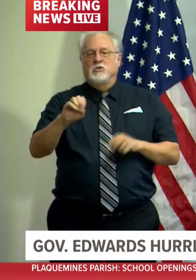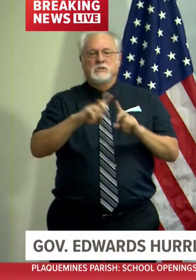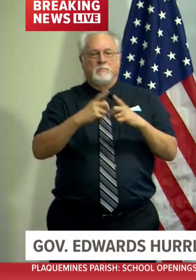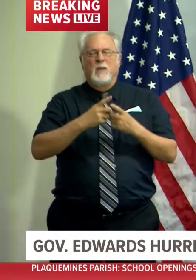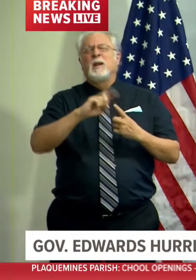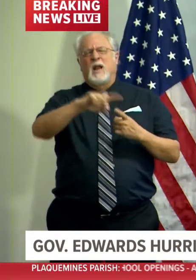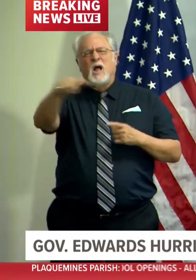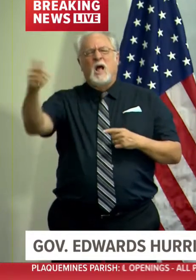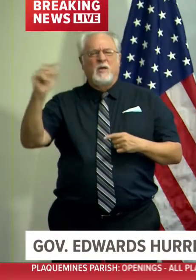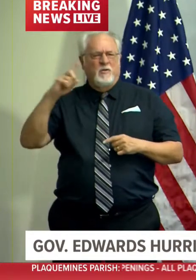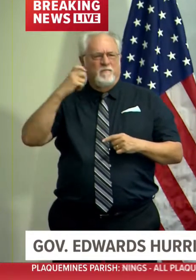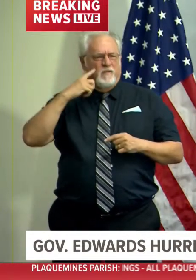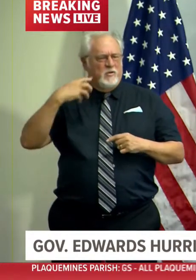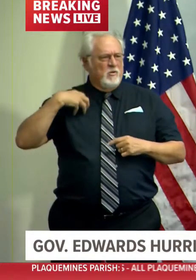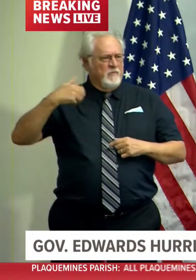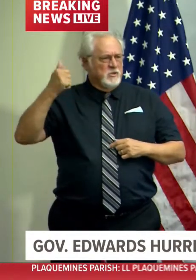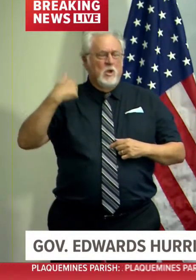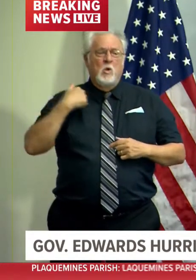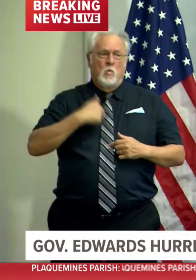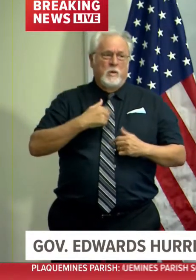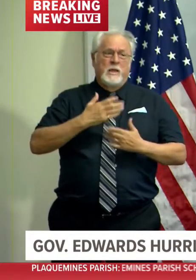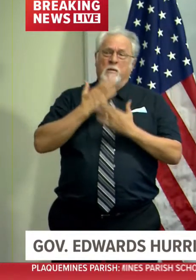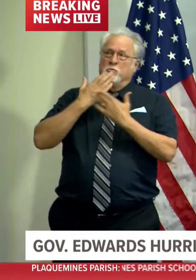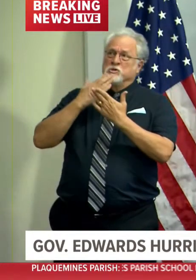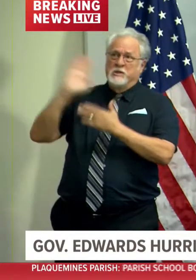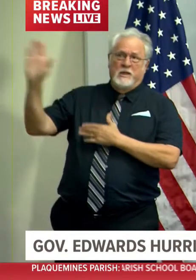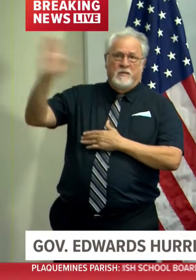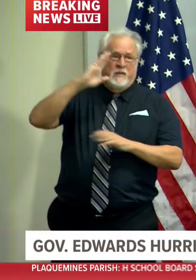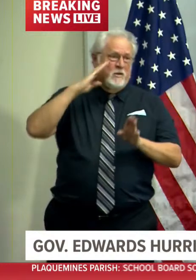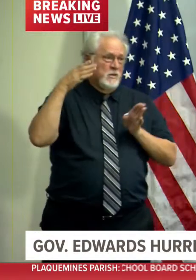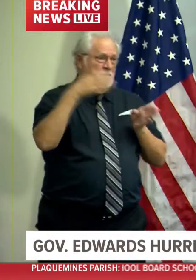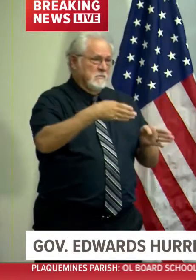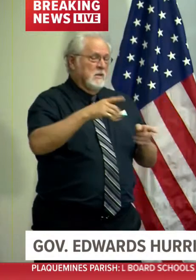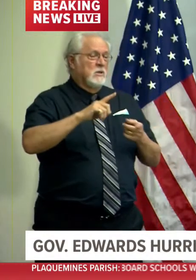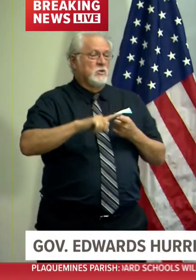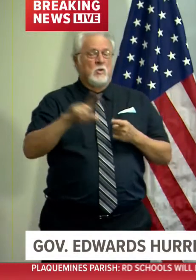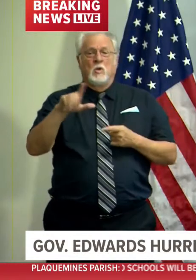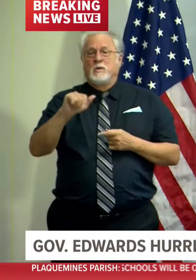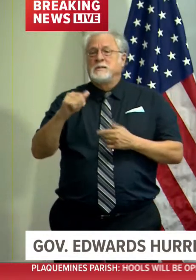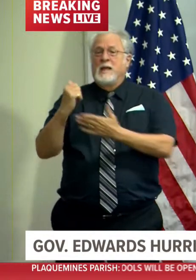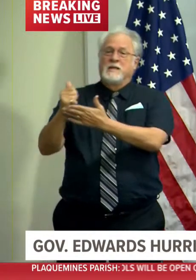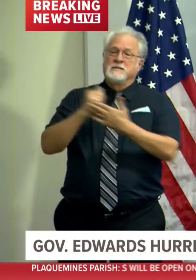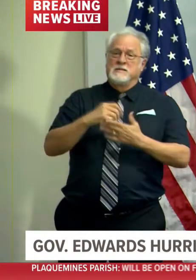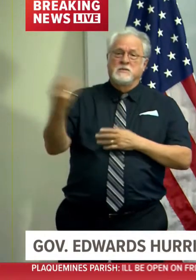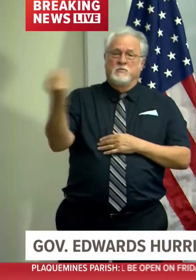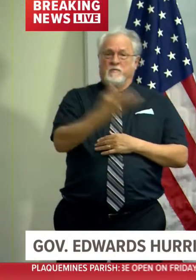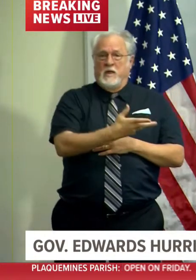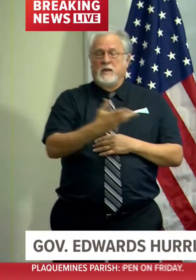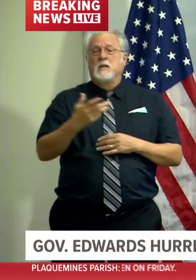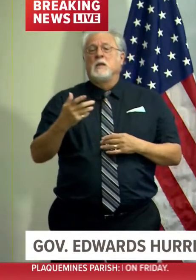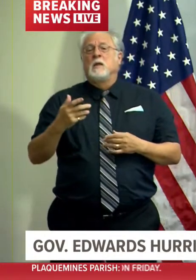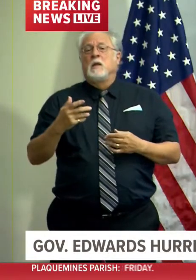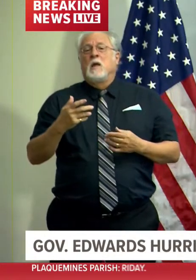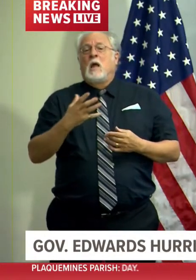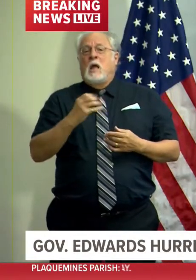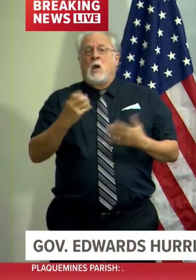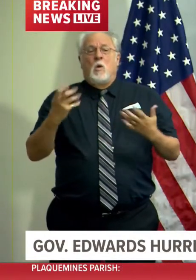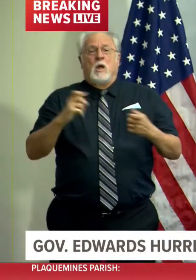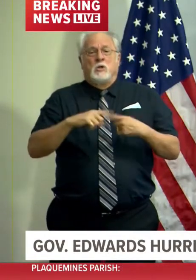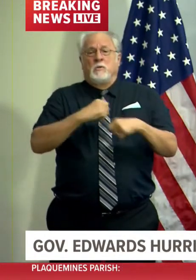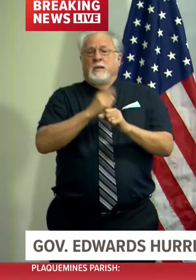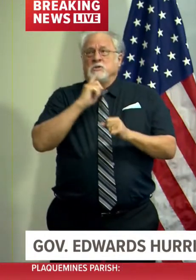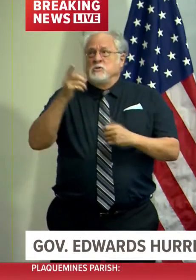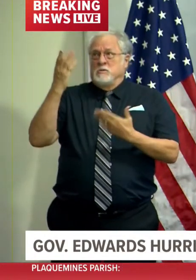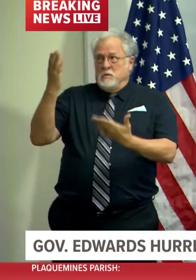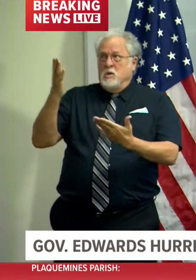officials. So we appreciate the attention that they've been showing Louisiana, the assistance that they're providing, and we want to assure